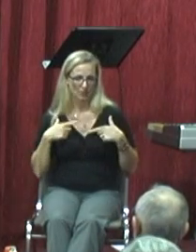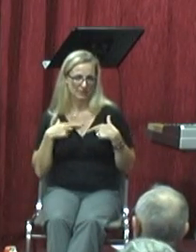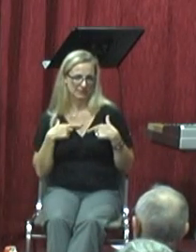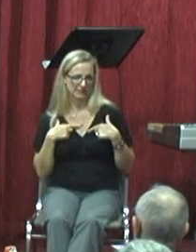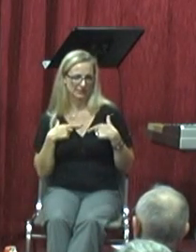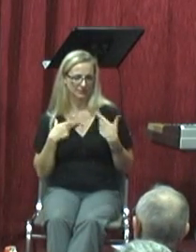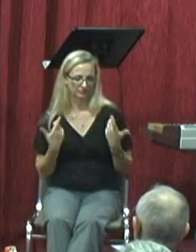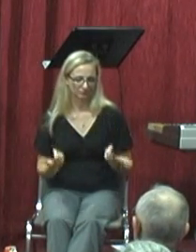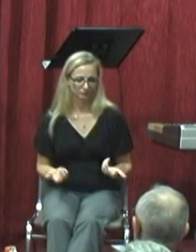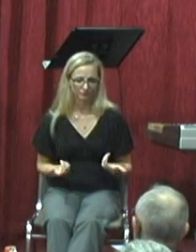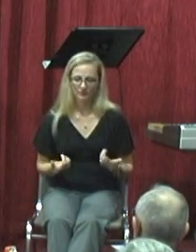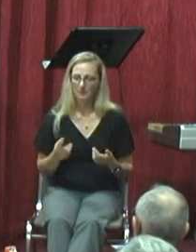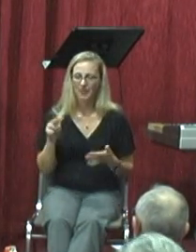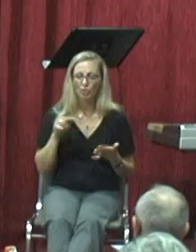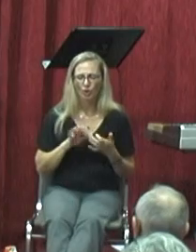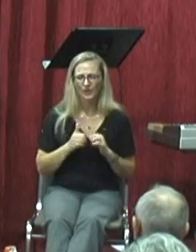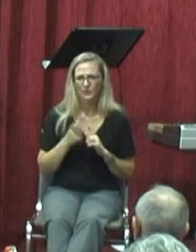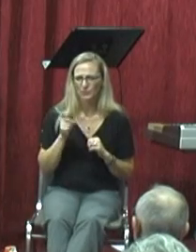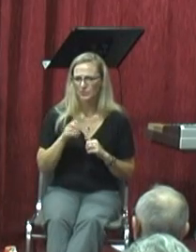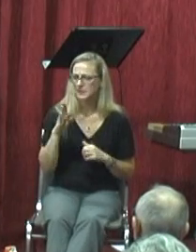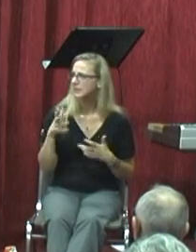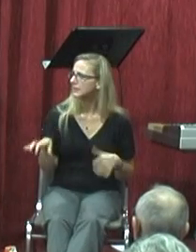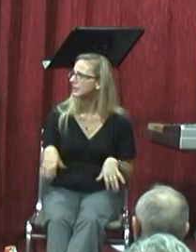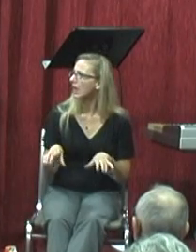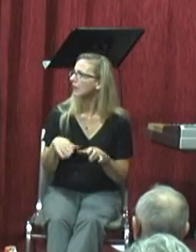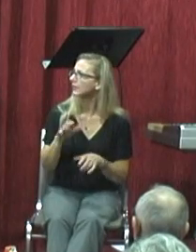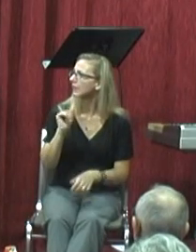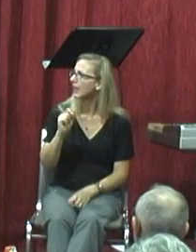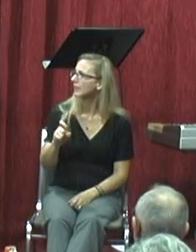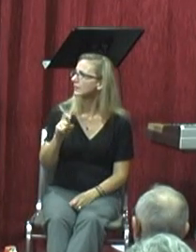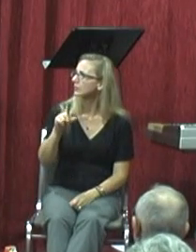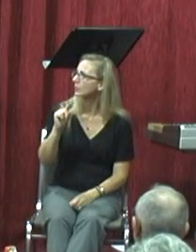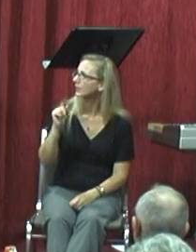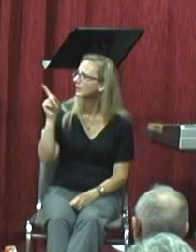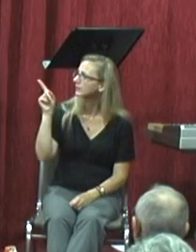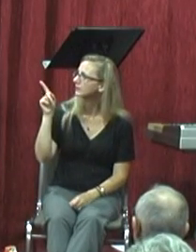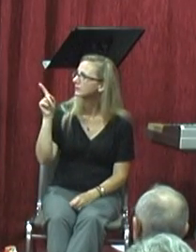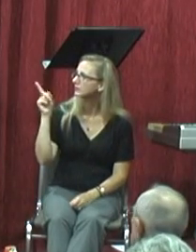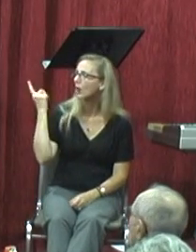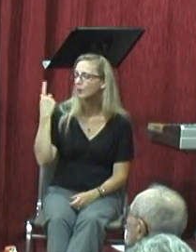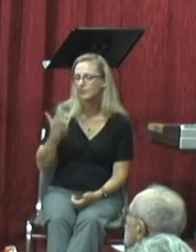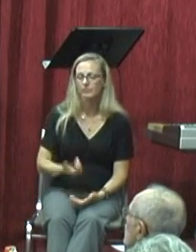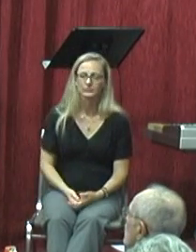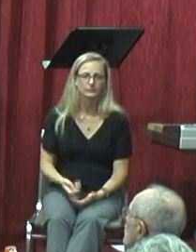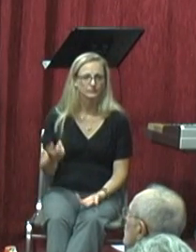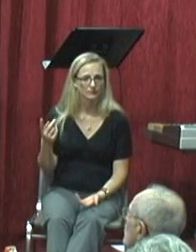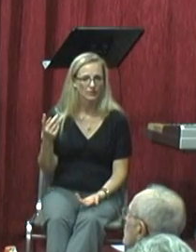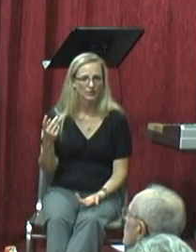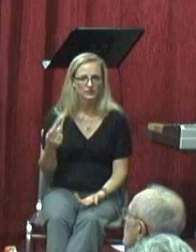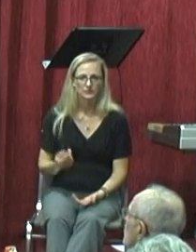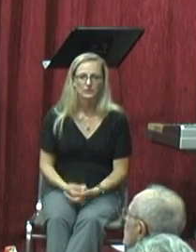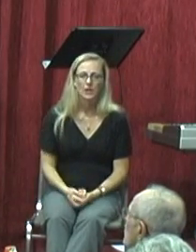look at how it's supposed to be done. Verse 20 of Exodus 29, slaughter the ram. This is the ram of ordination.